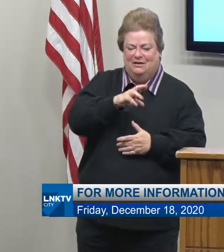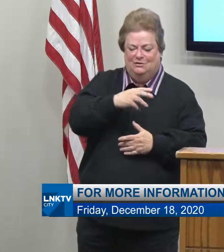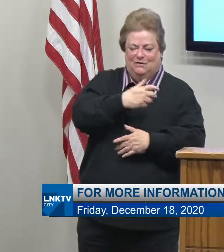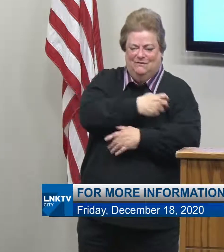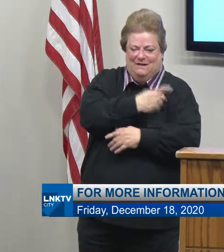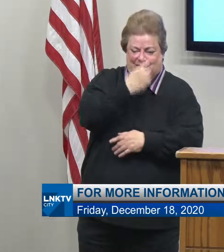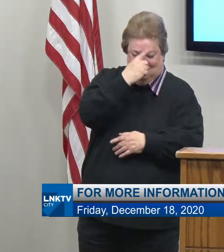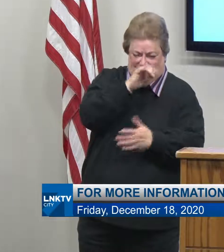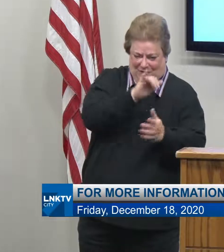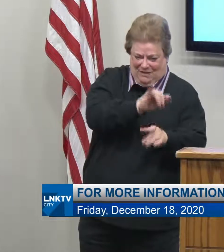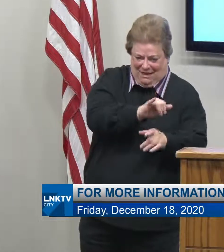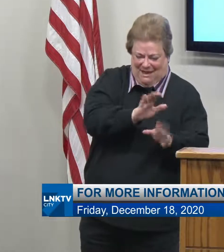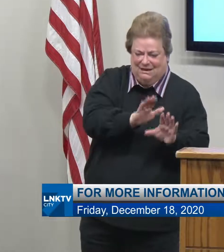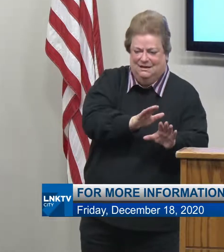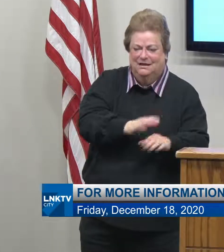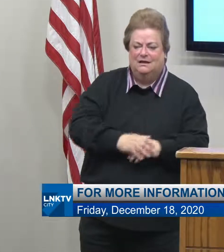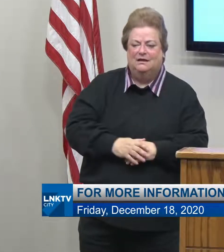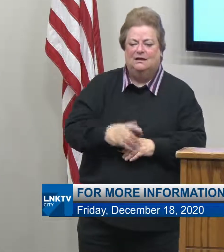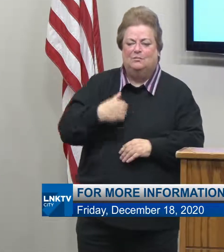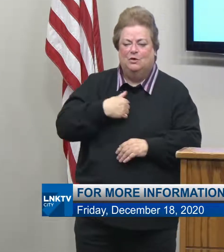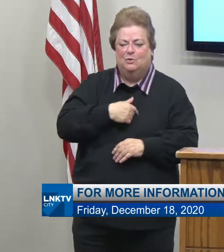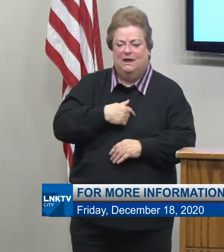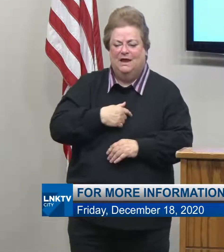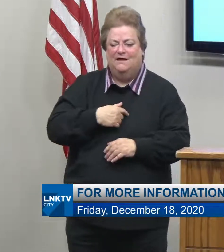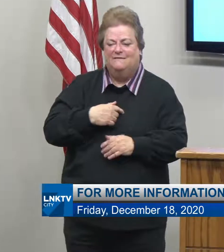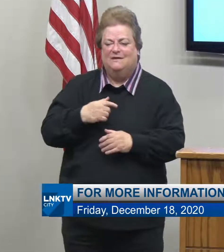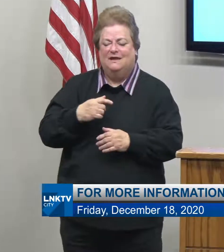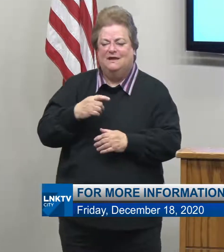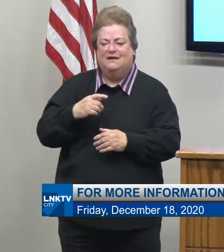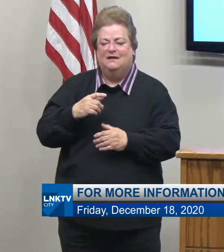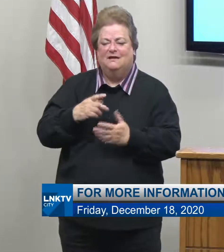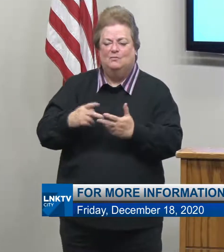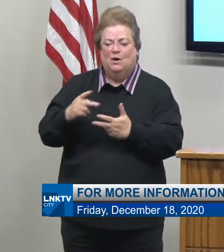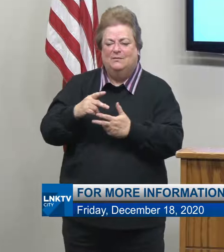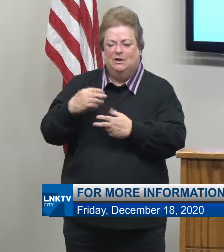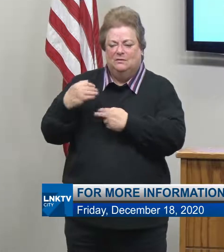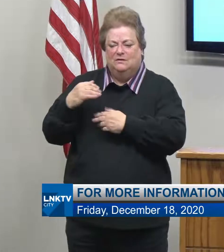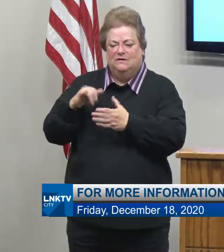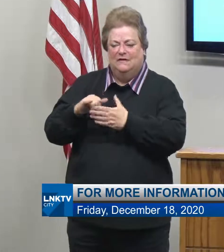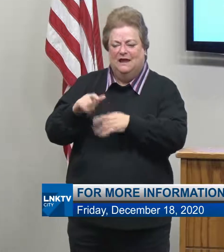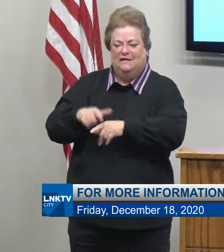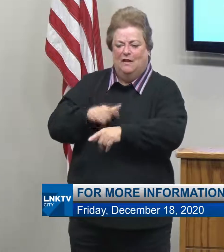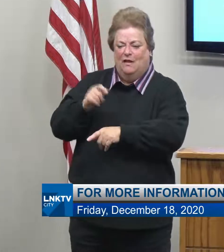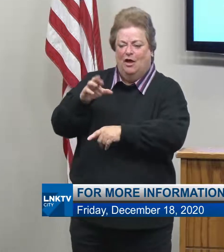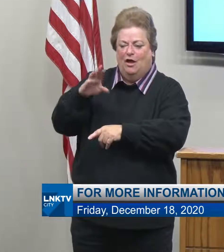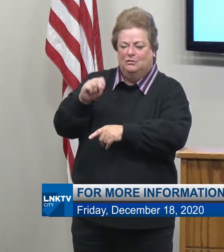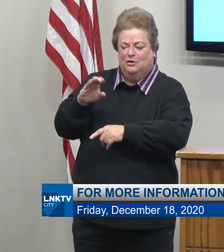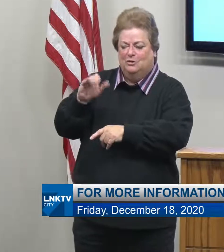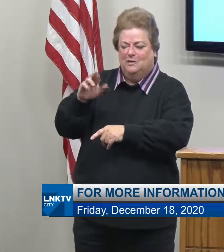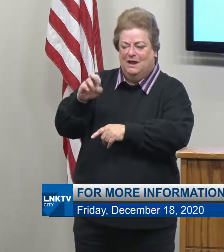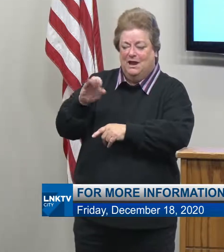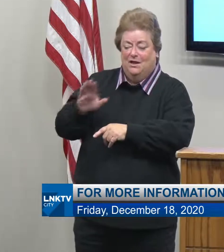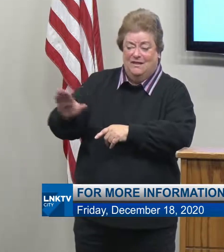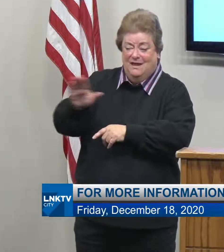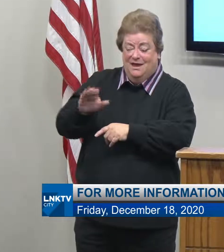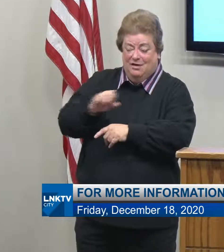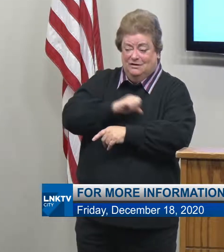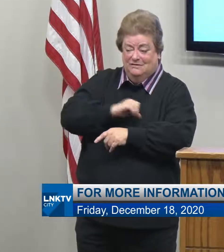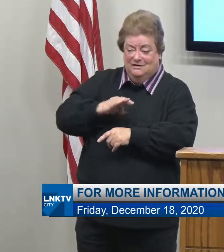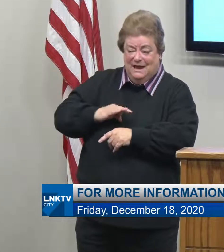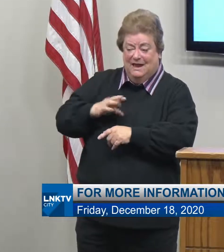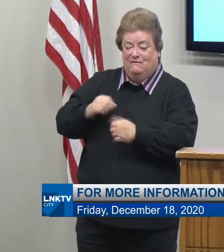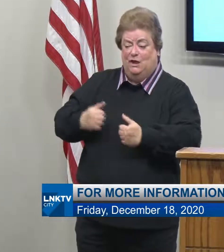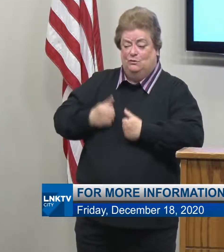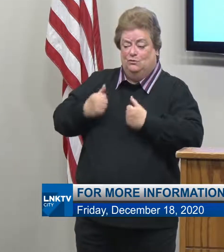But we also have the primary responsibility of making sure our long-term care staff and residents